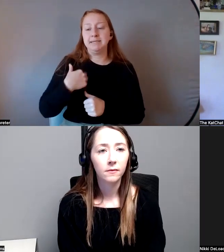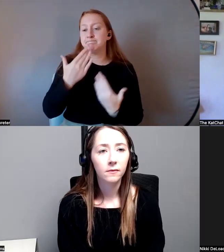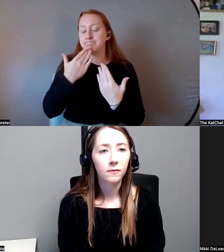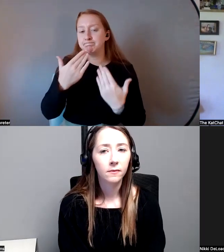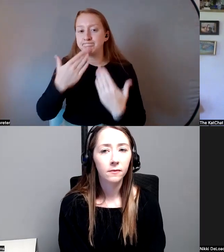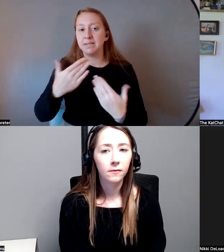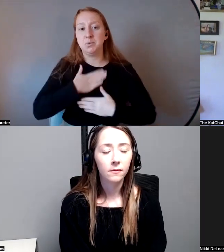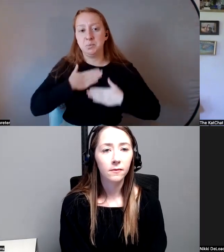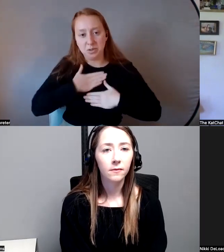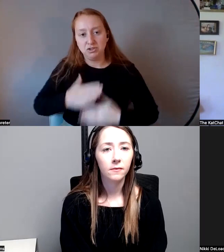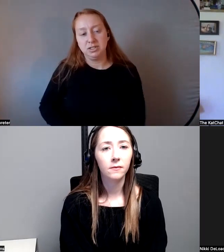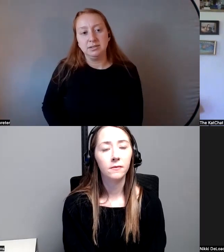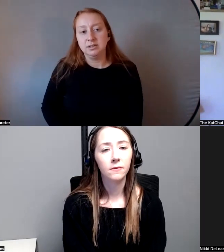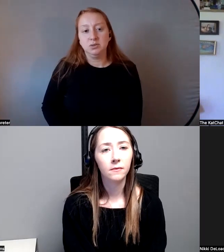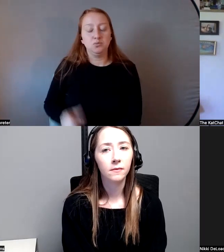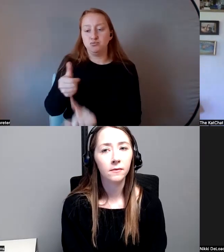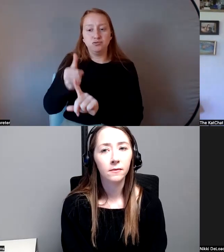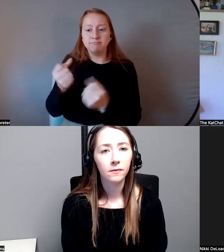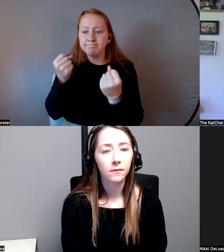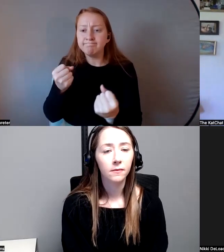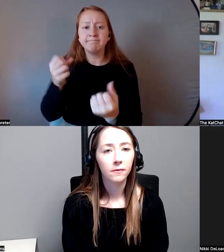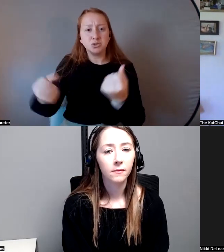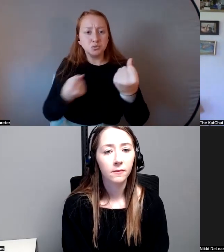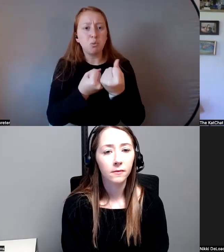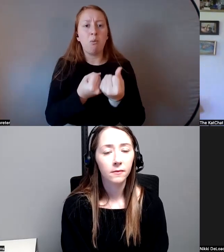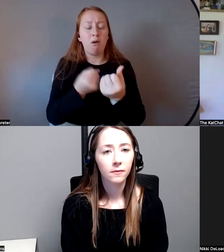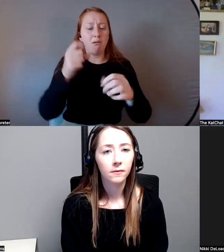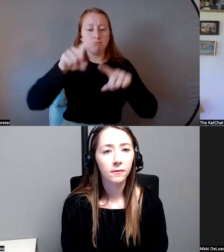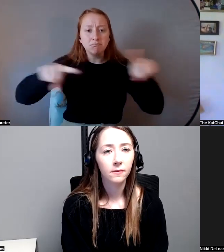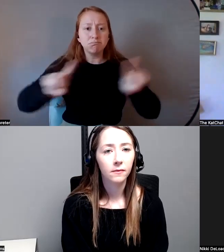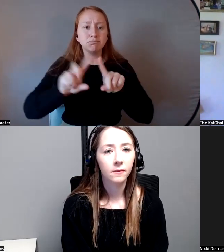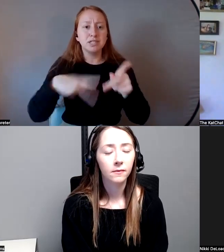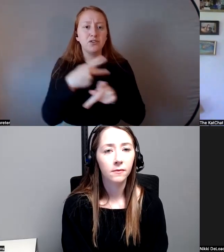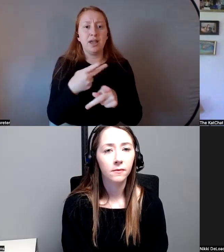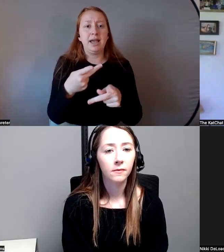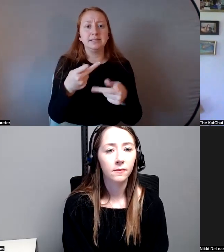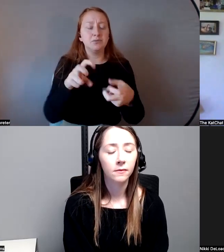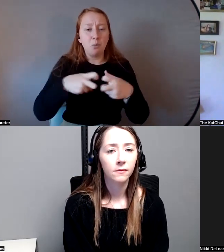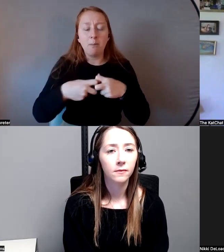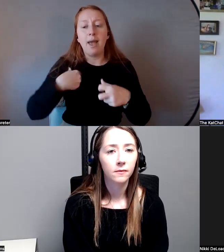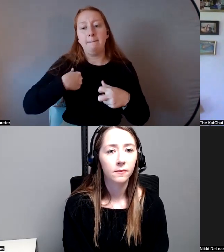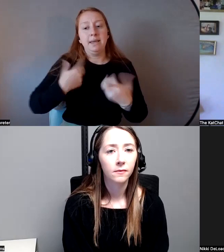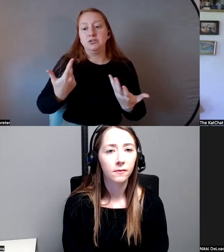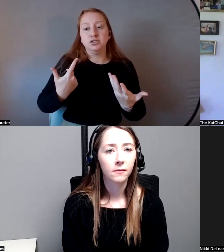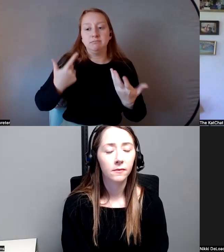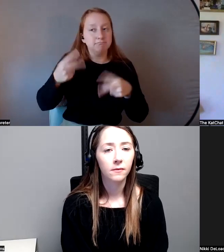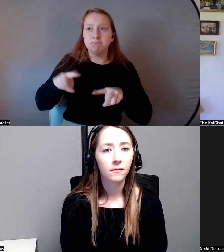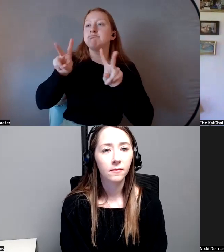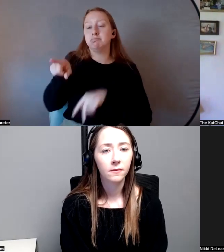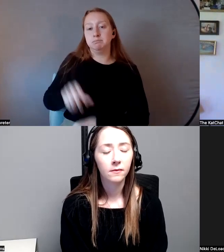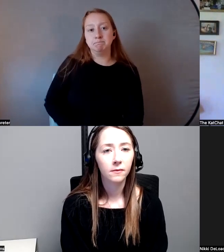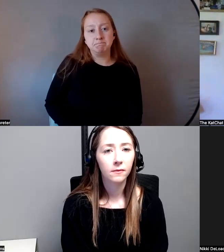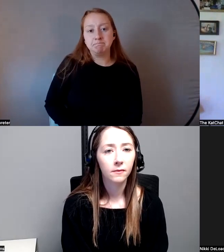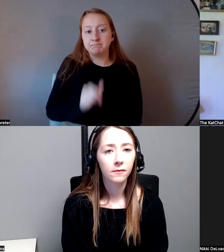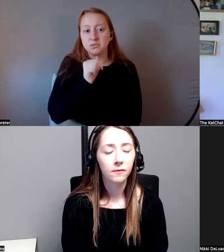being a very strong advocate, which is why I admire you so much, because there's not a lot